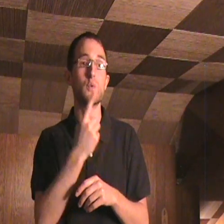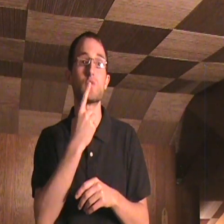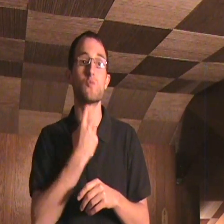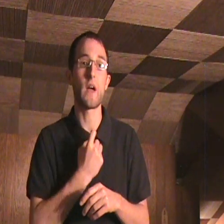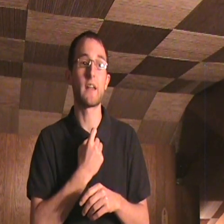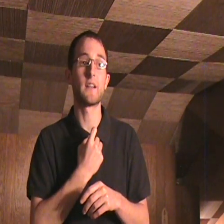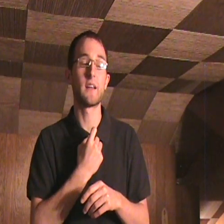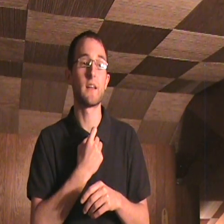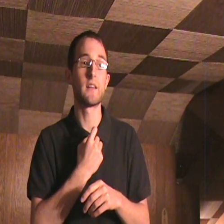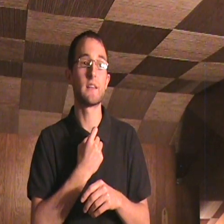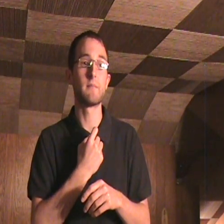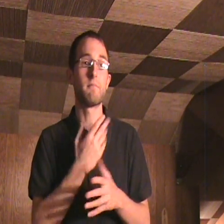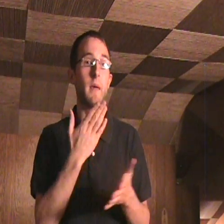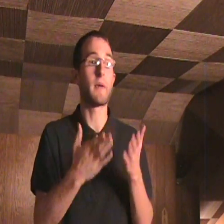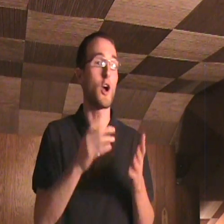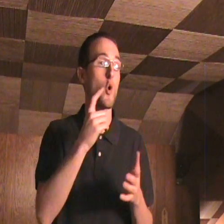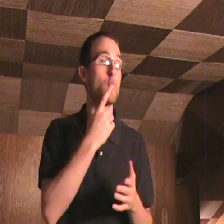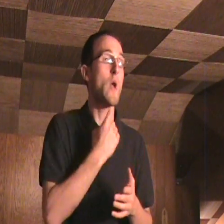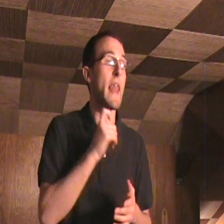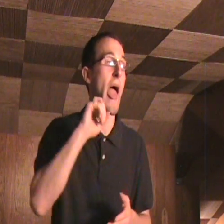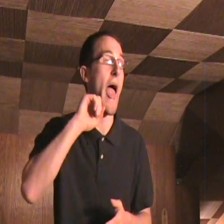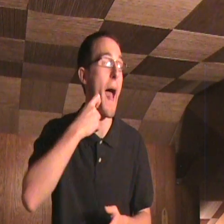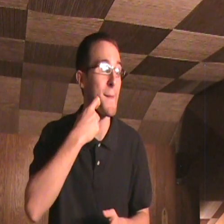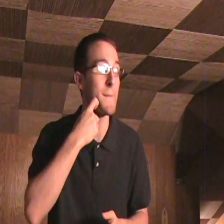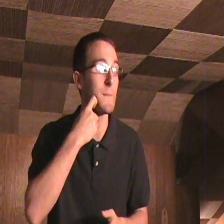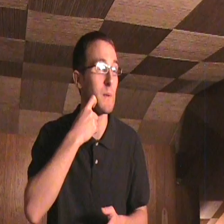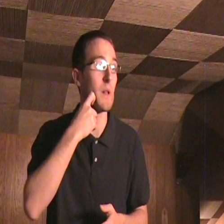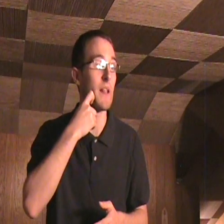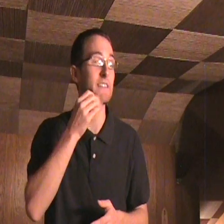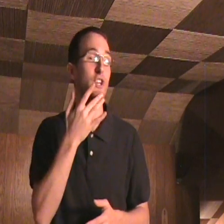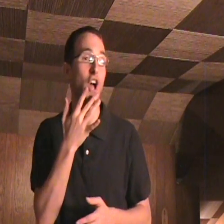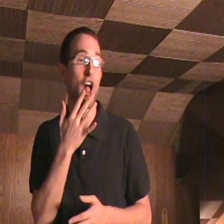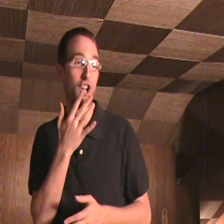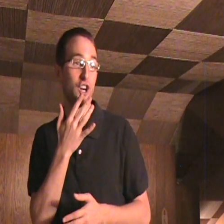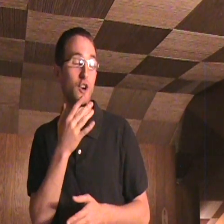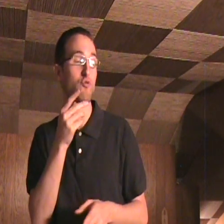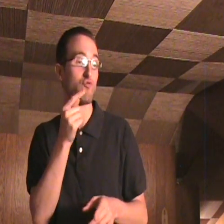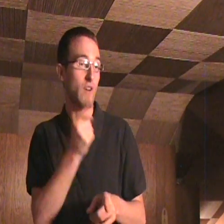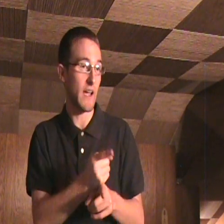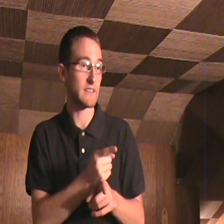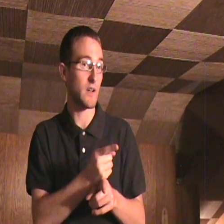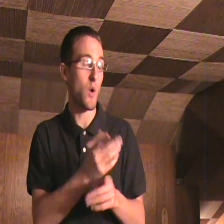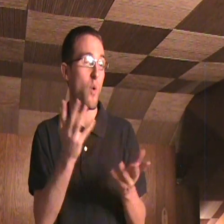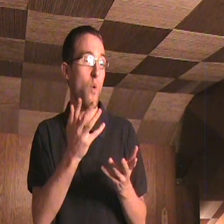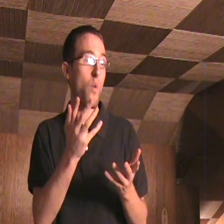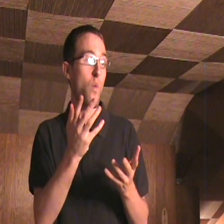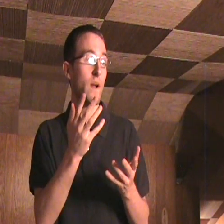talk about a red apple. It's a color. That's right, Anthony. And what kind of word is a color?